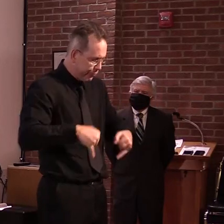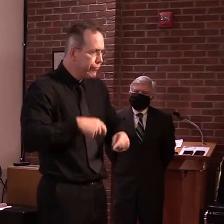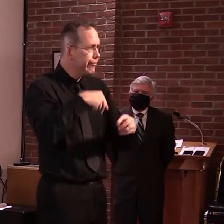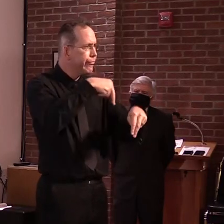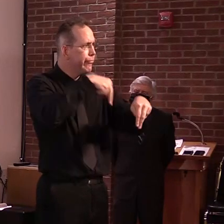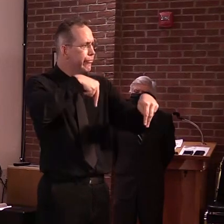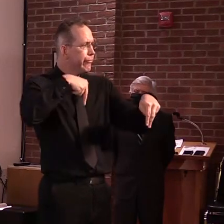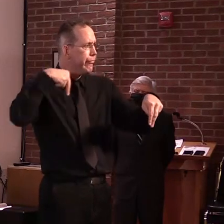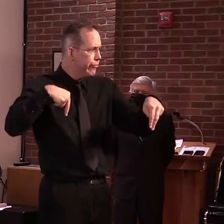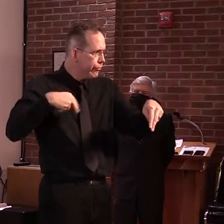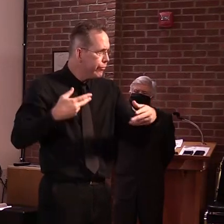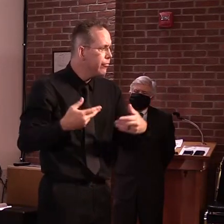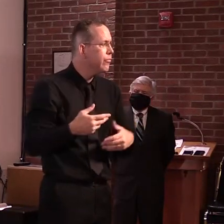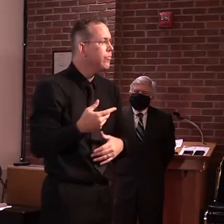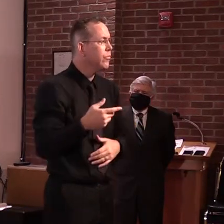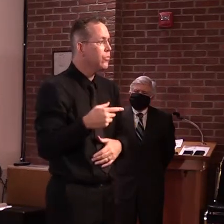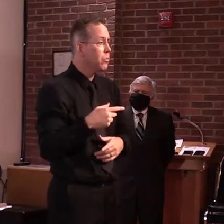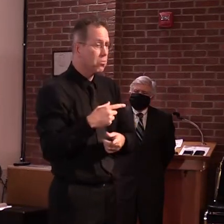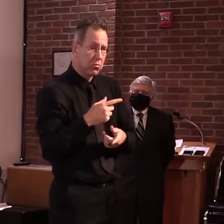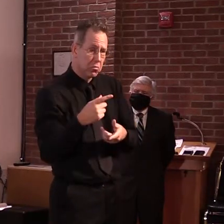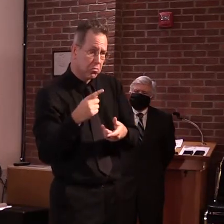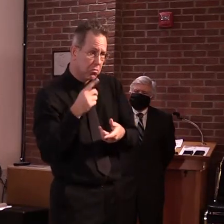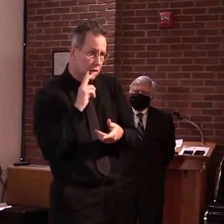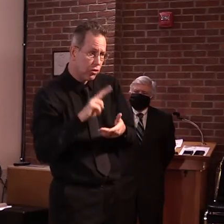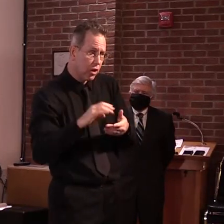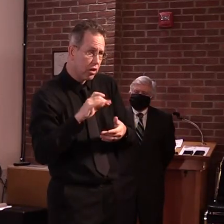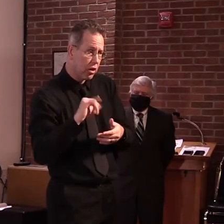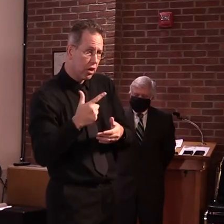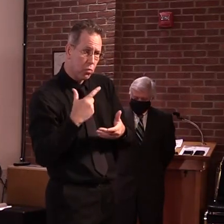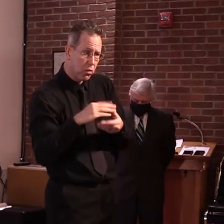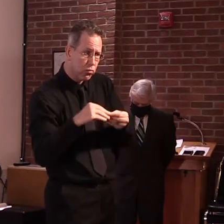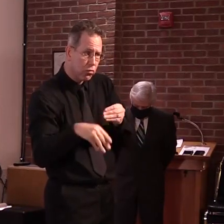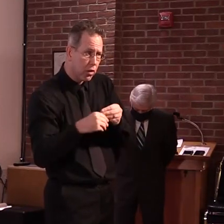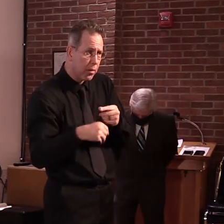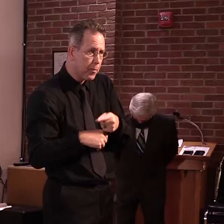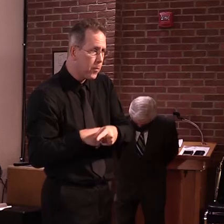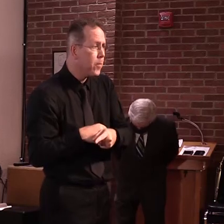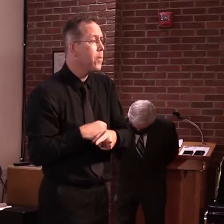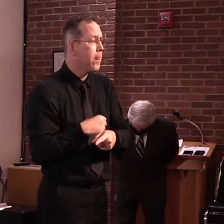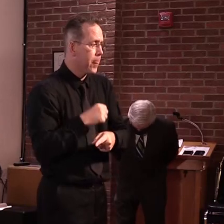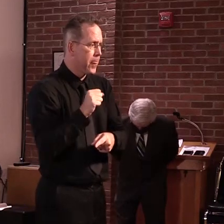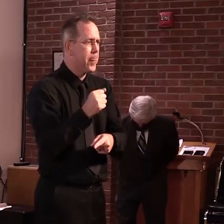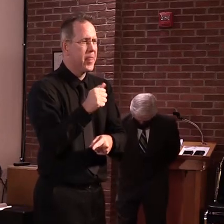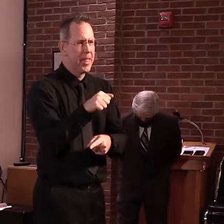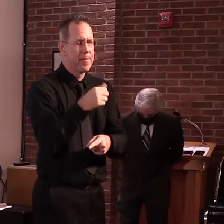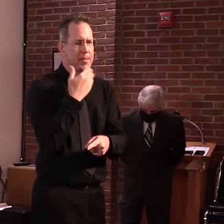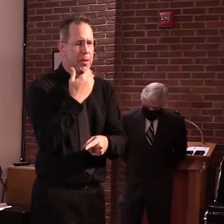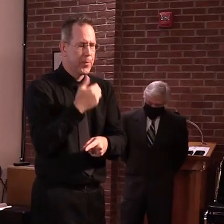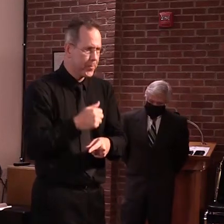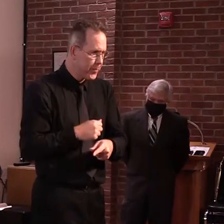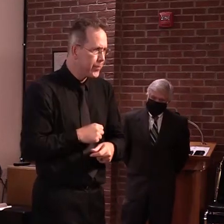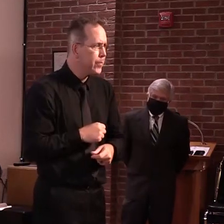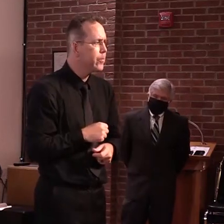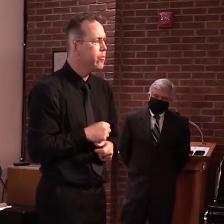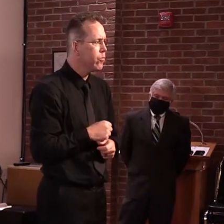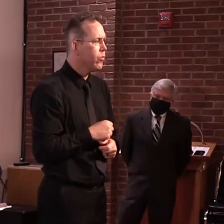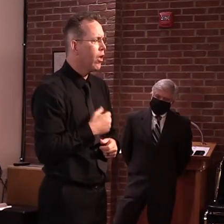Thank you, Governor. And there was some guidance put out in terms of screening